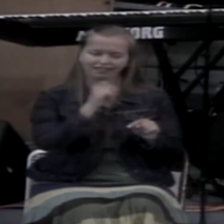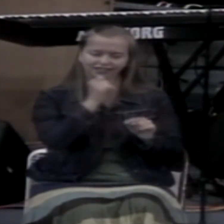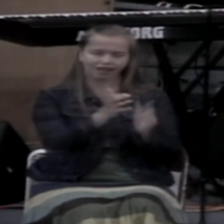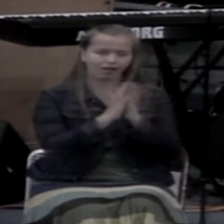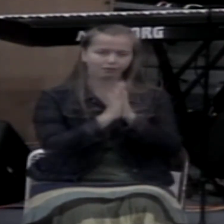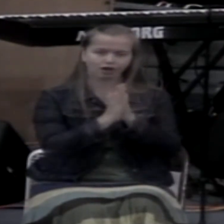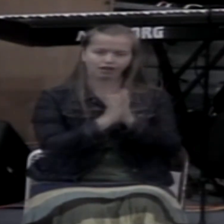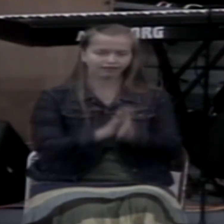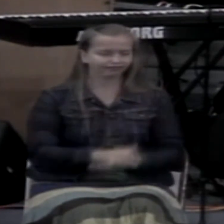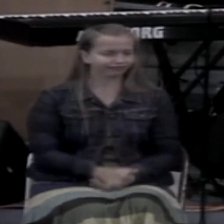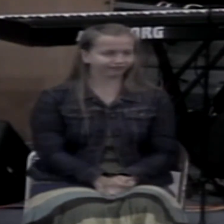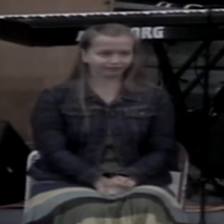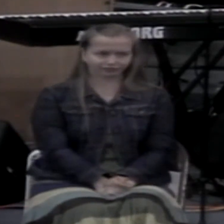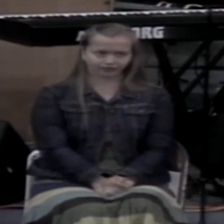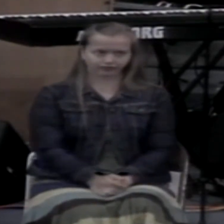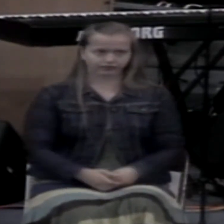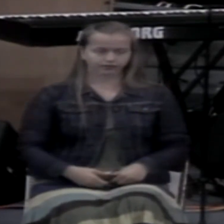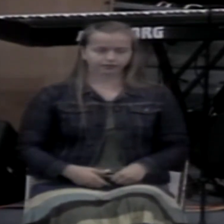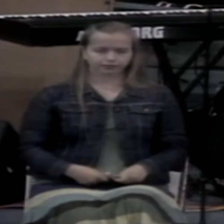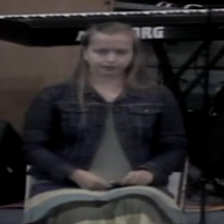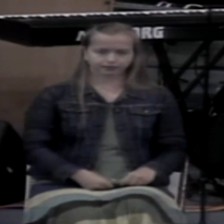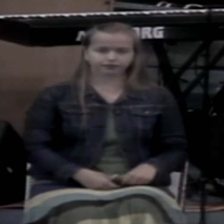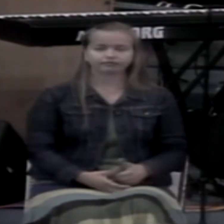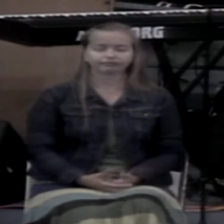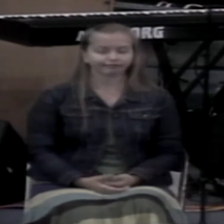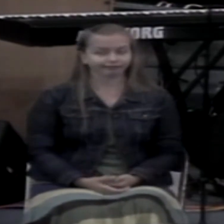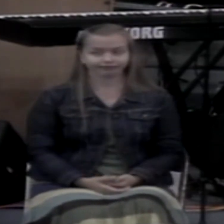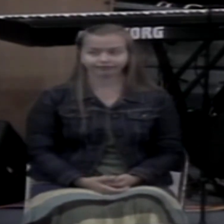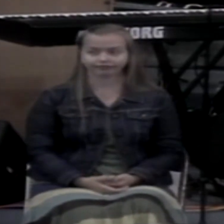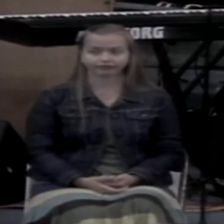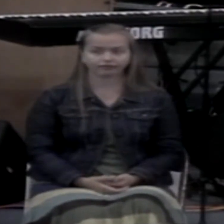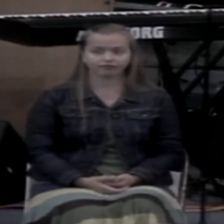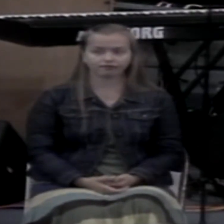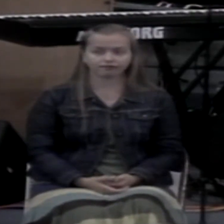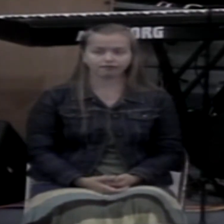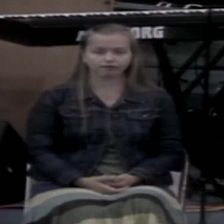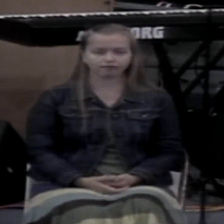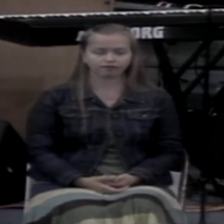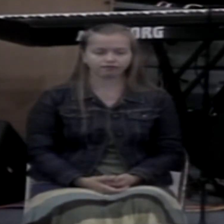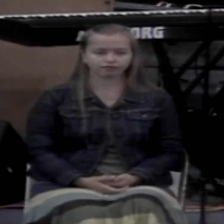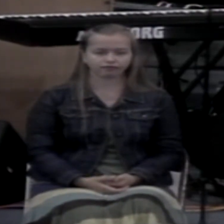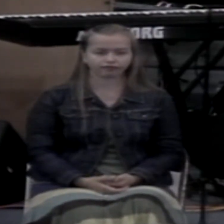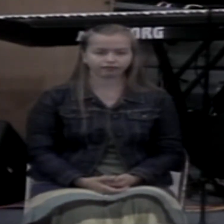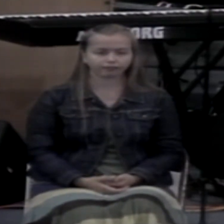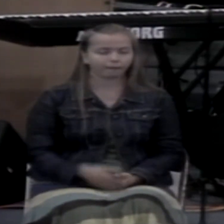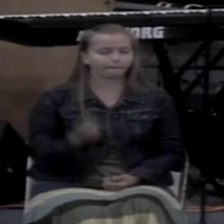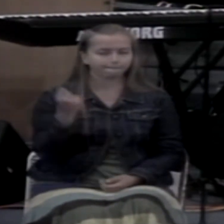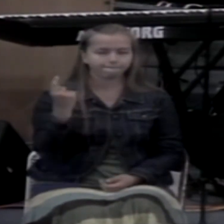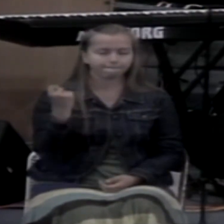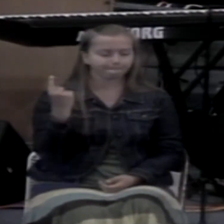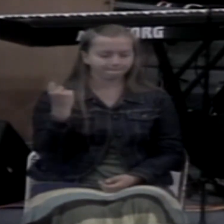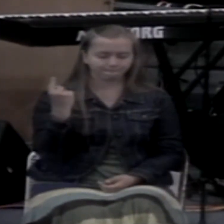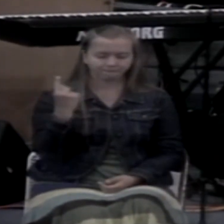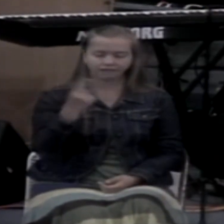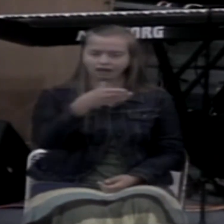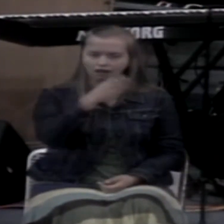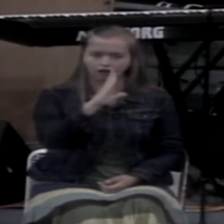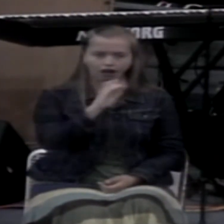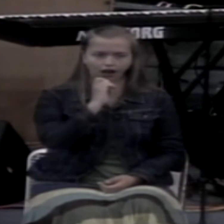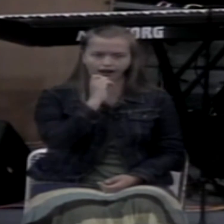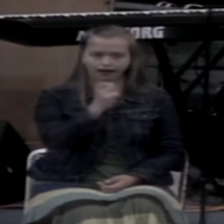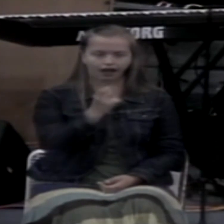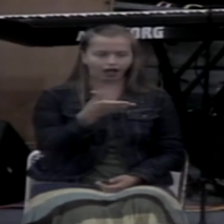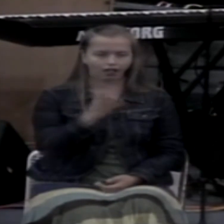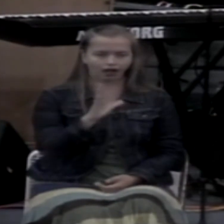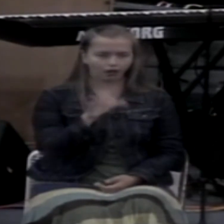You know, we are to pray for the leaders of our land so that we have peace. Now, it doesn't say pray against them. It says pray for them. You